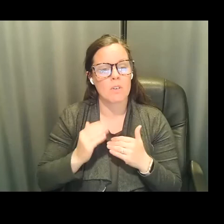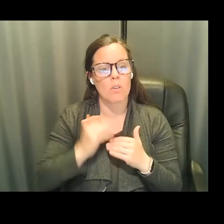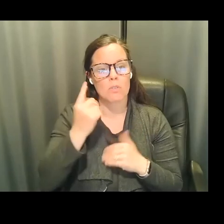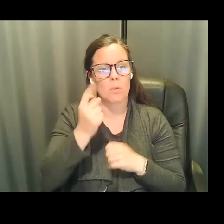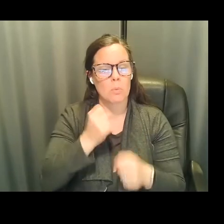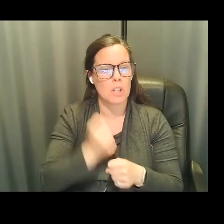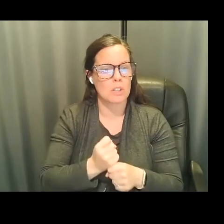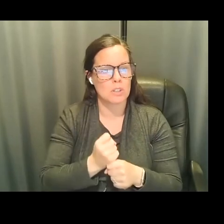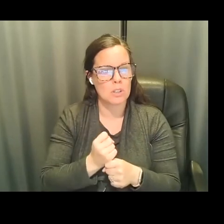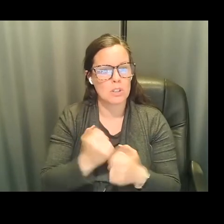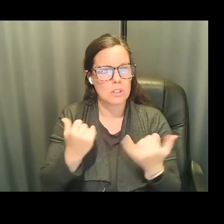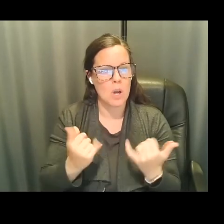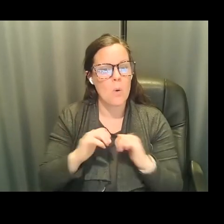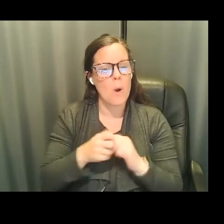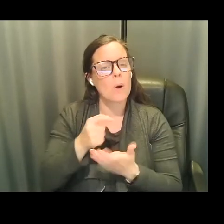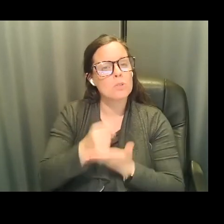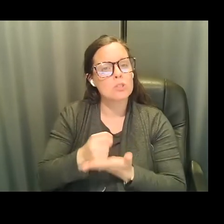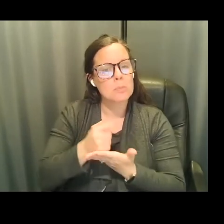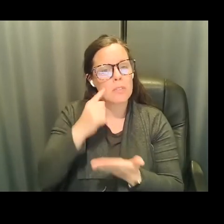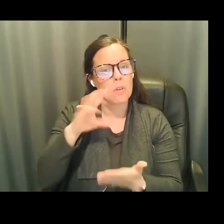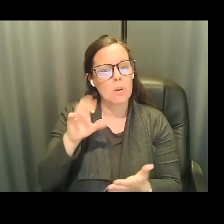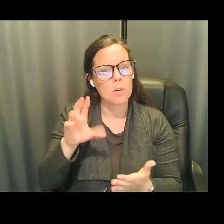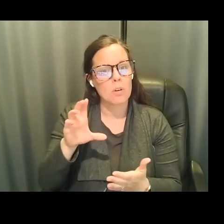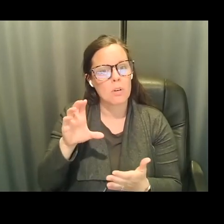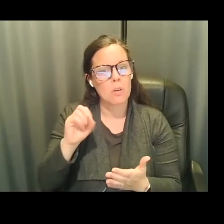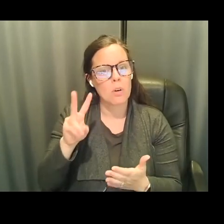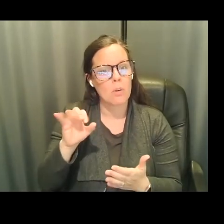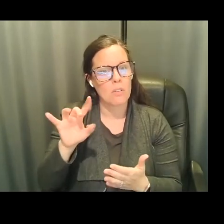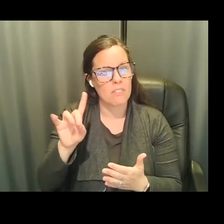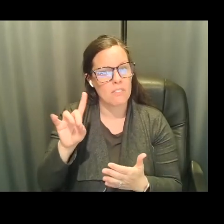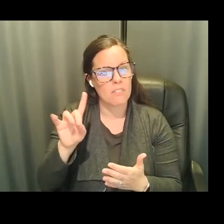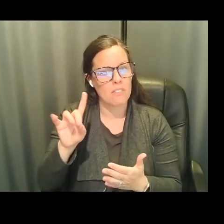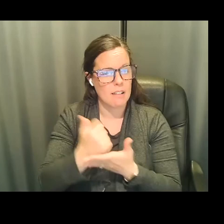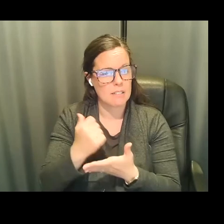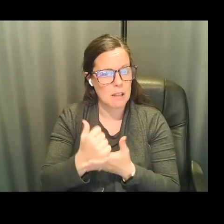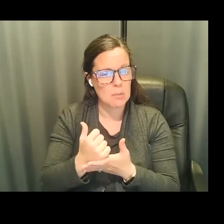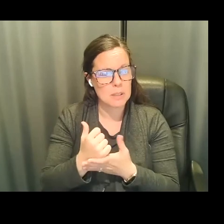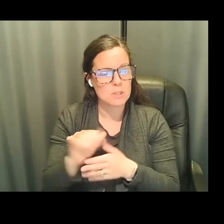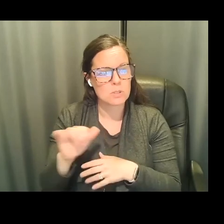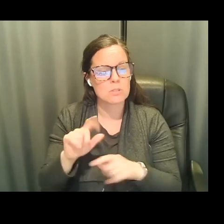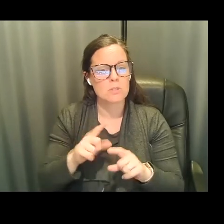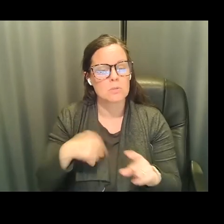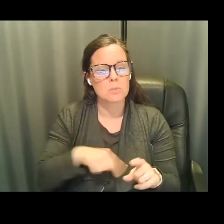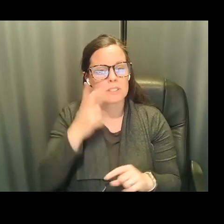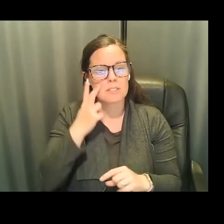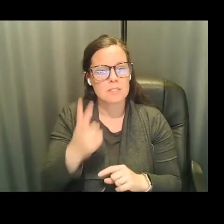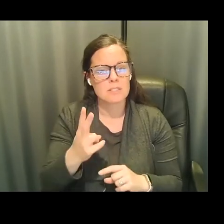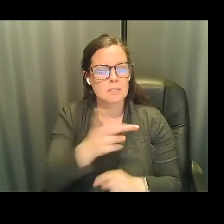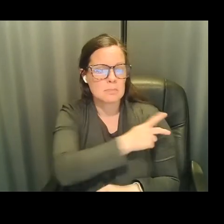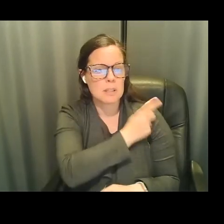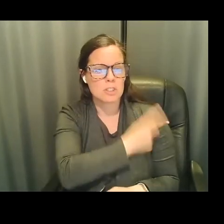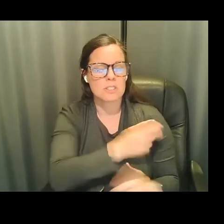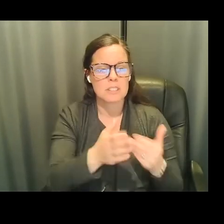on how to treat COVID, and that is also helping. And So we're seeing our patients, even though they go